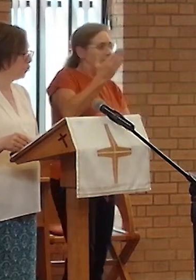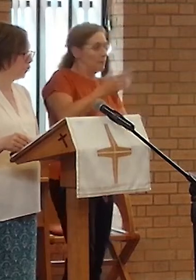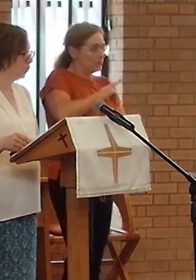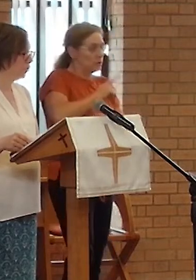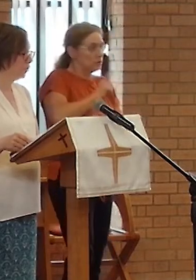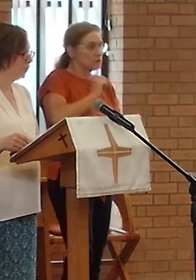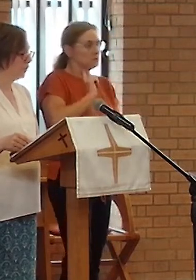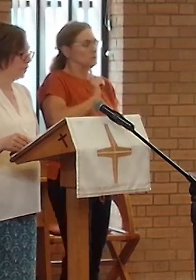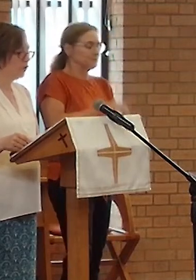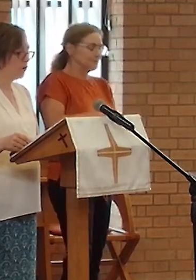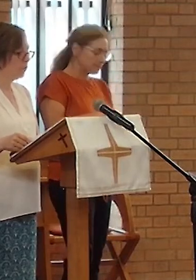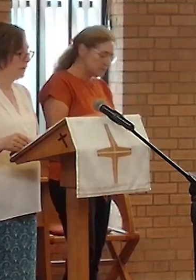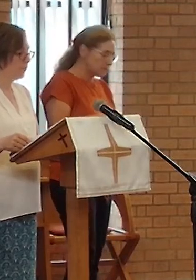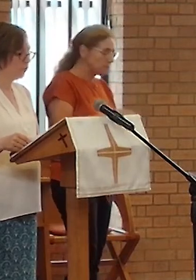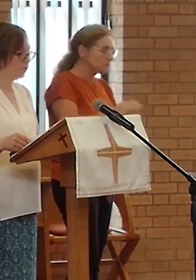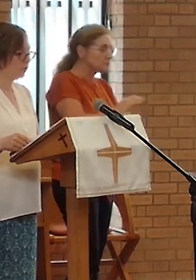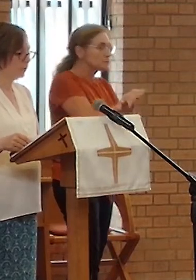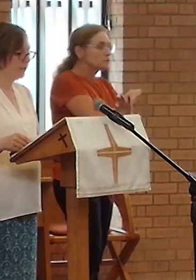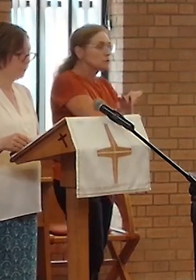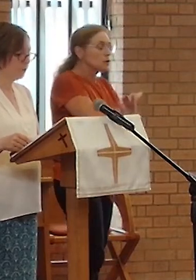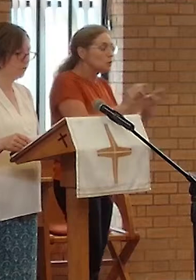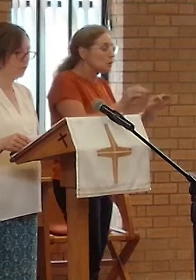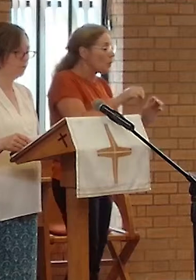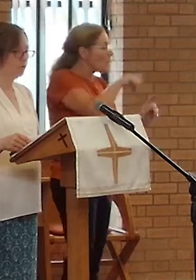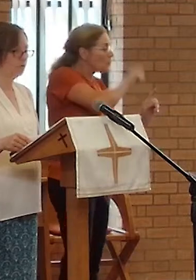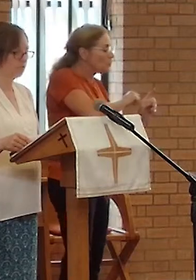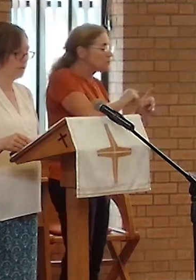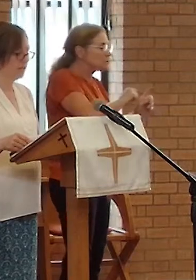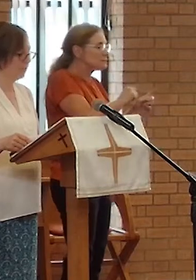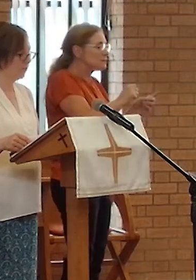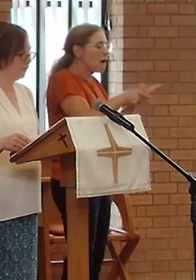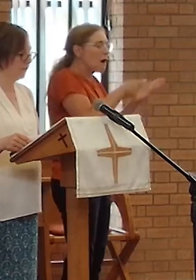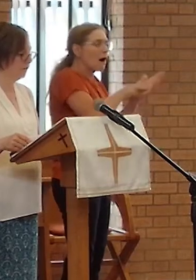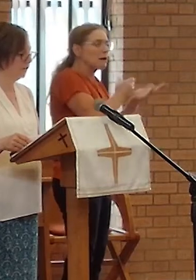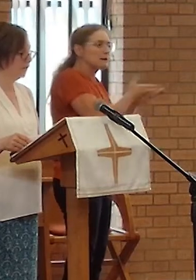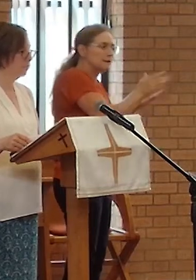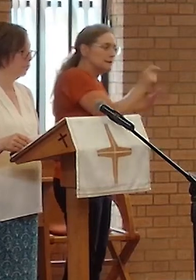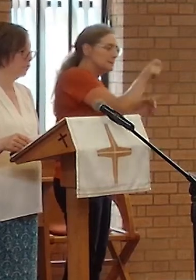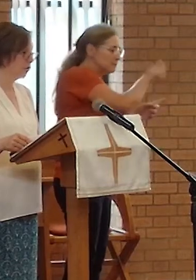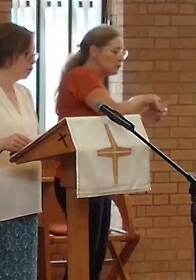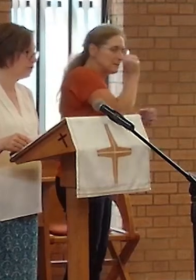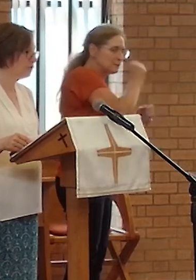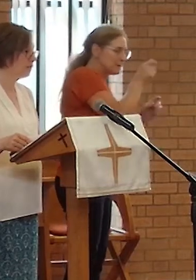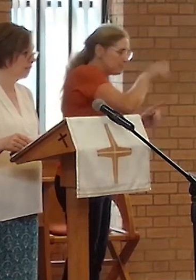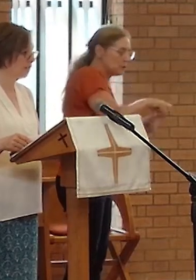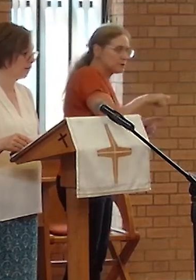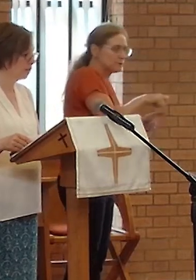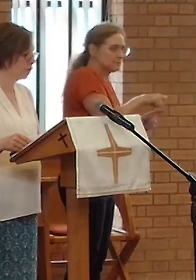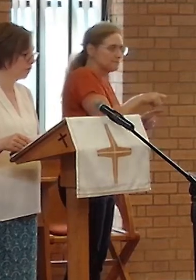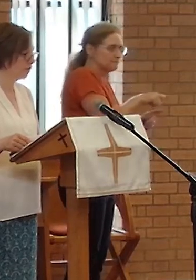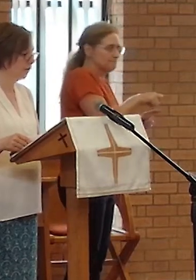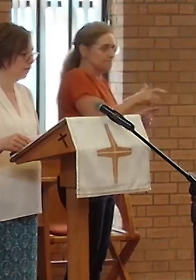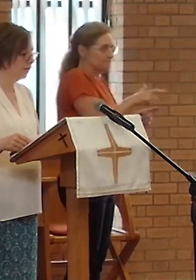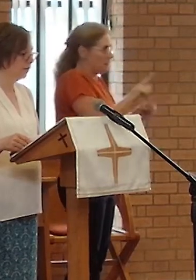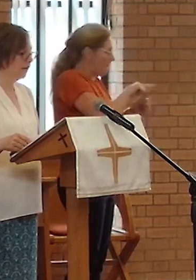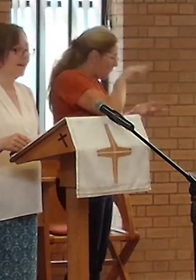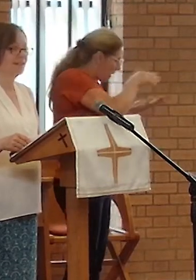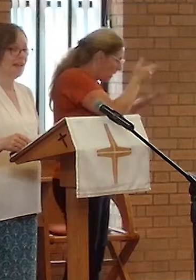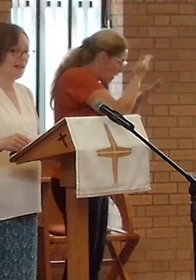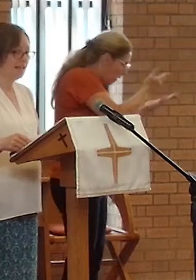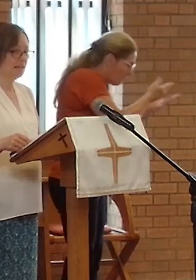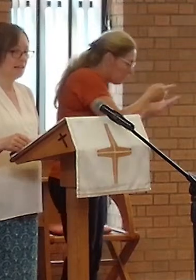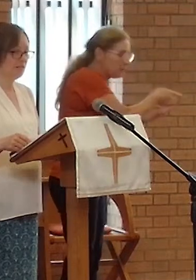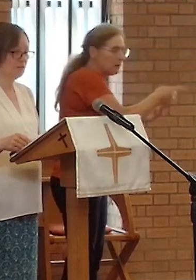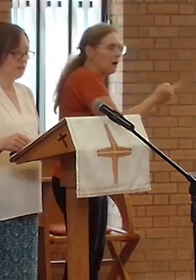sure, no immoral, impure, or greedy person, such a person is an idolater, has